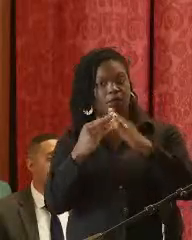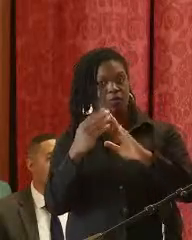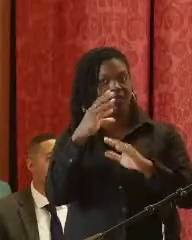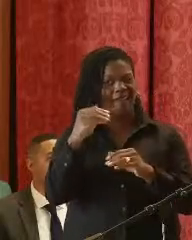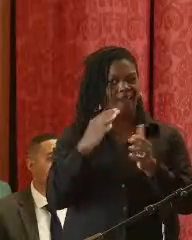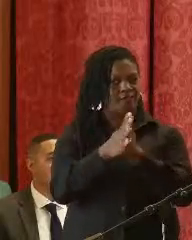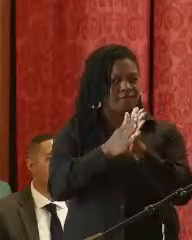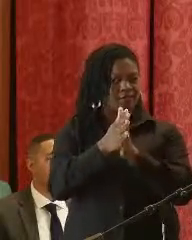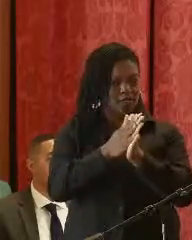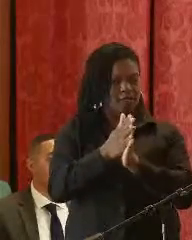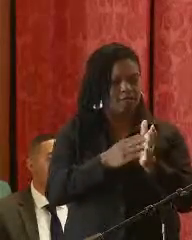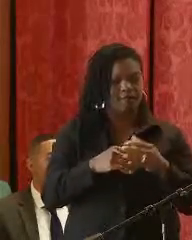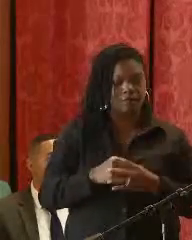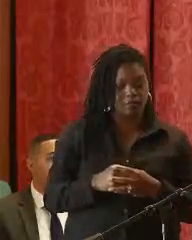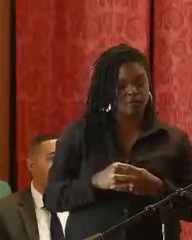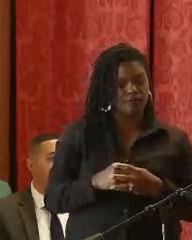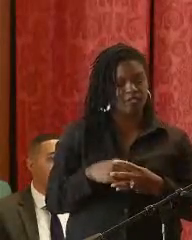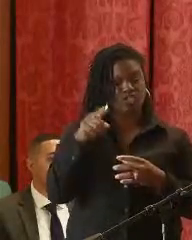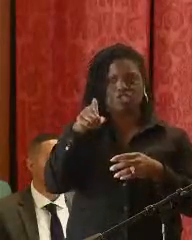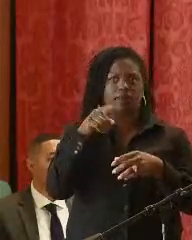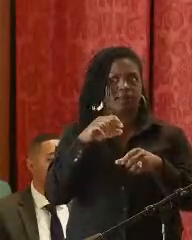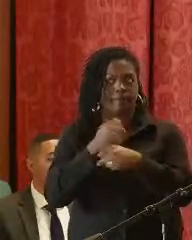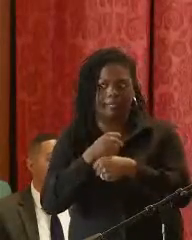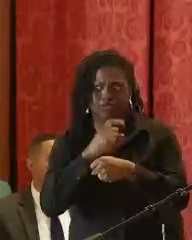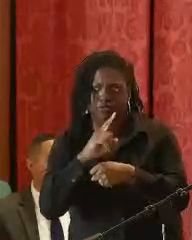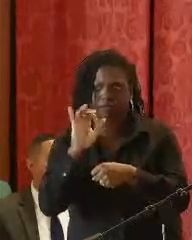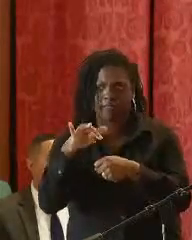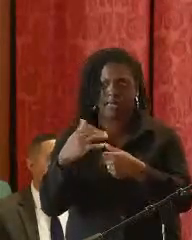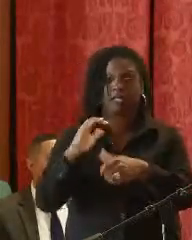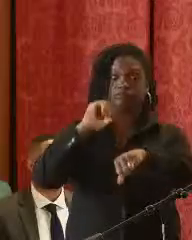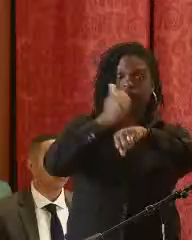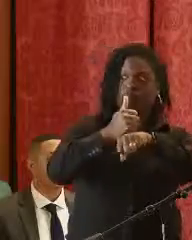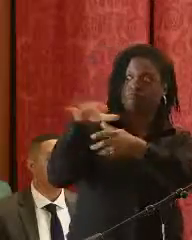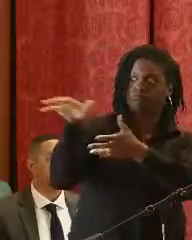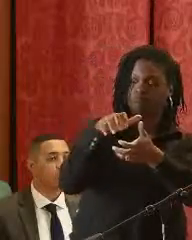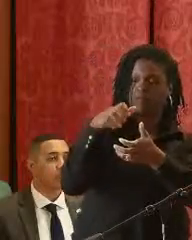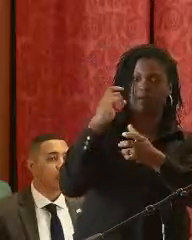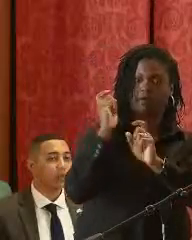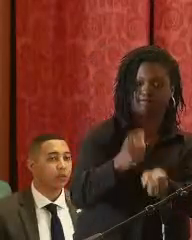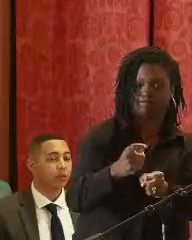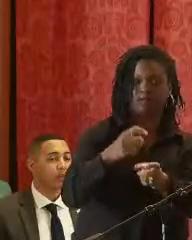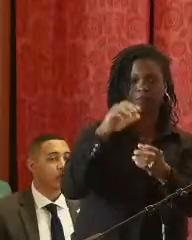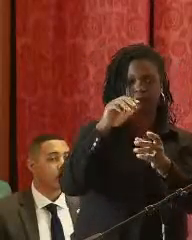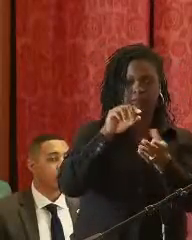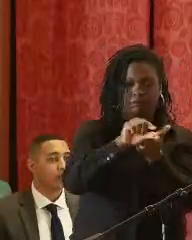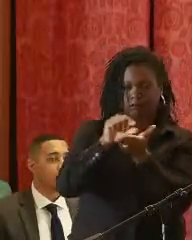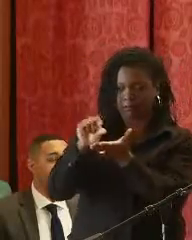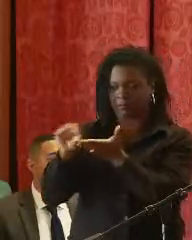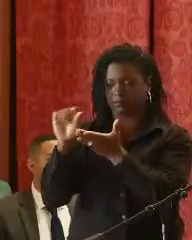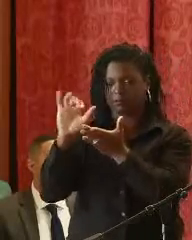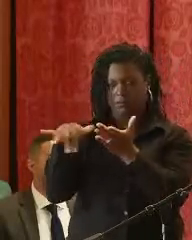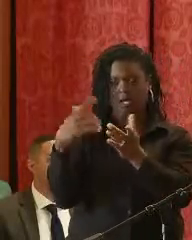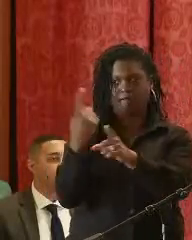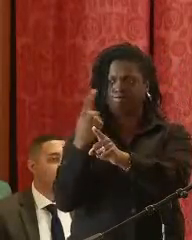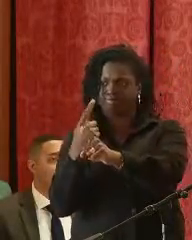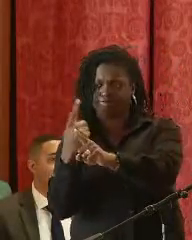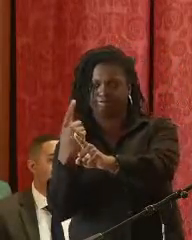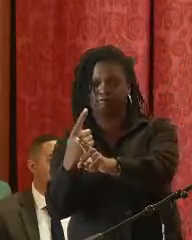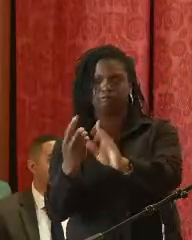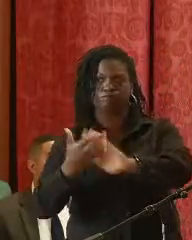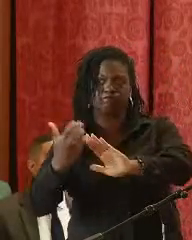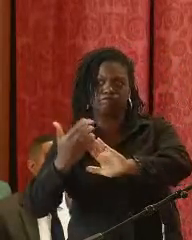community successfully. Not happy to only serve in her job, Lynn can be found volunteering,